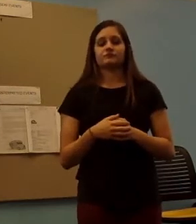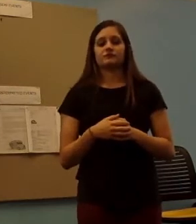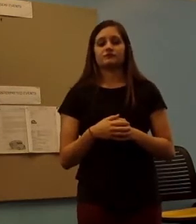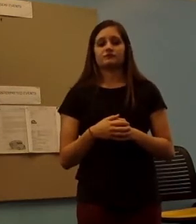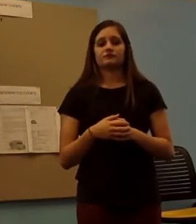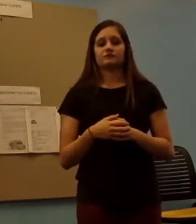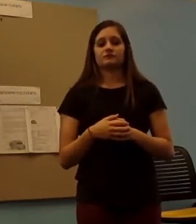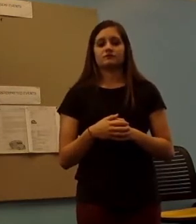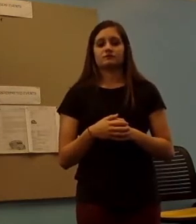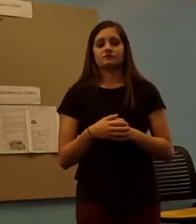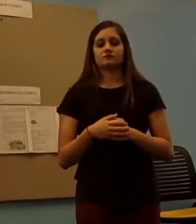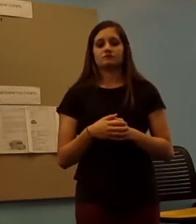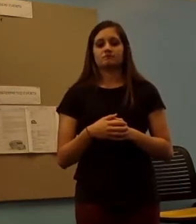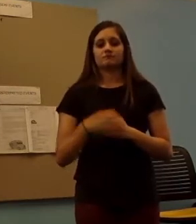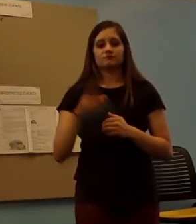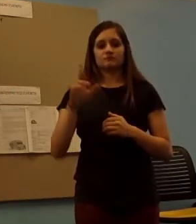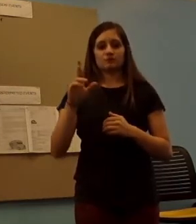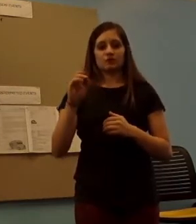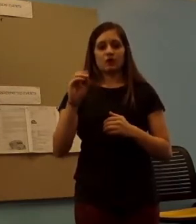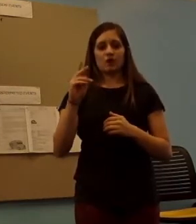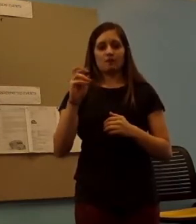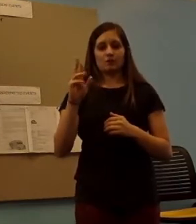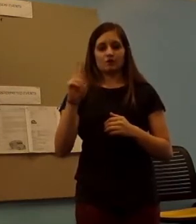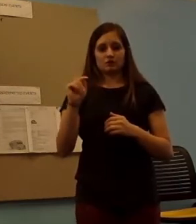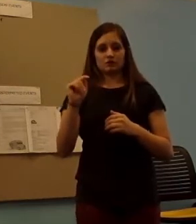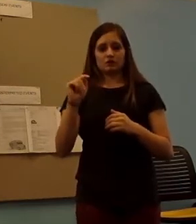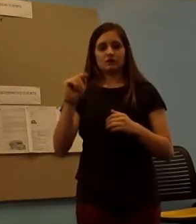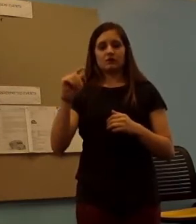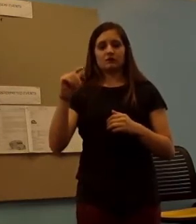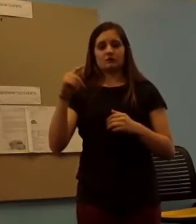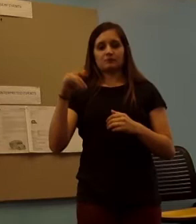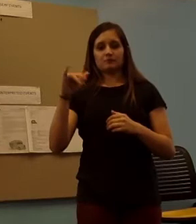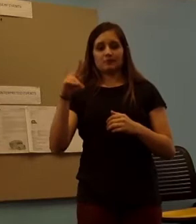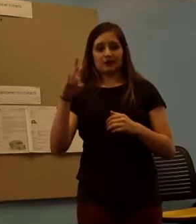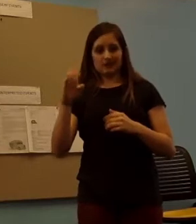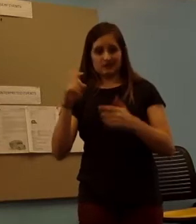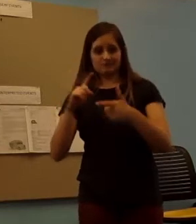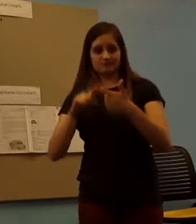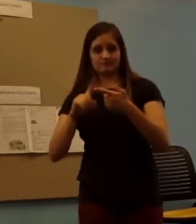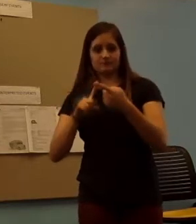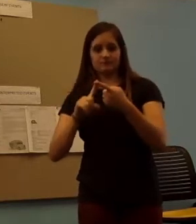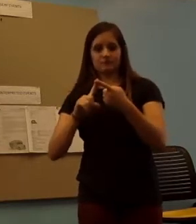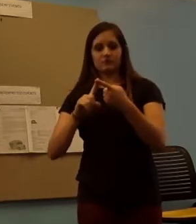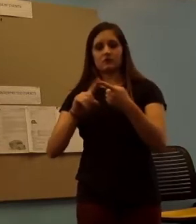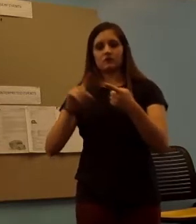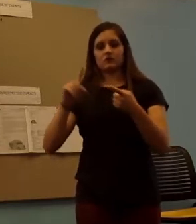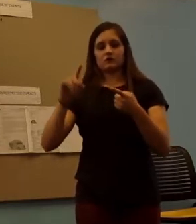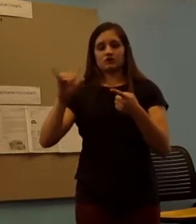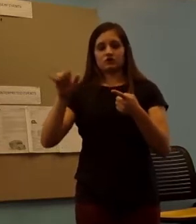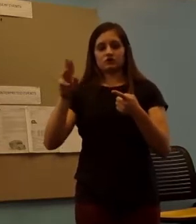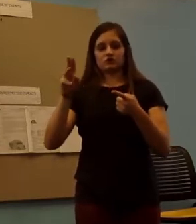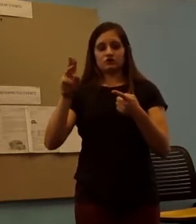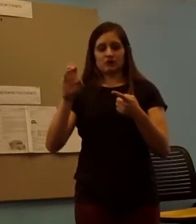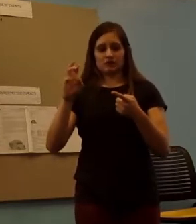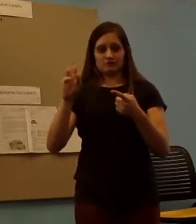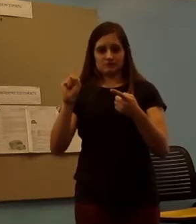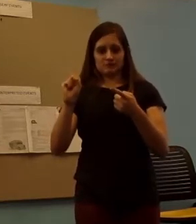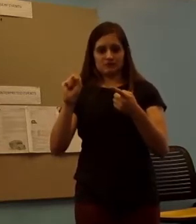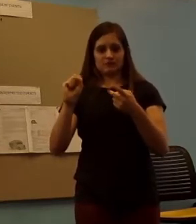So the way Robert Payne and James Estes explained it is, yes, all animals are equal,